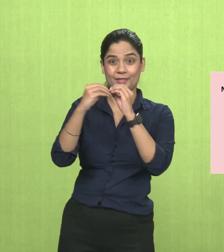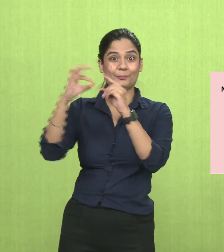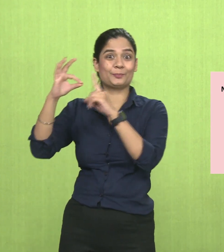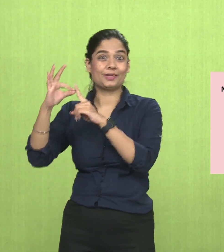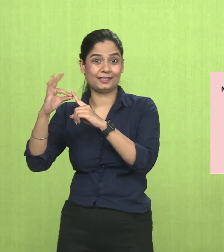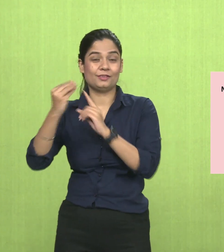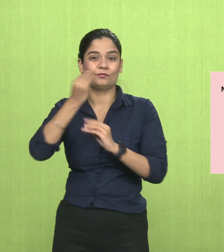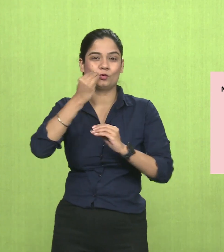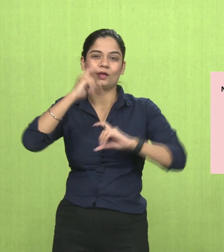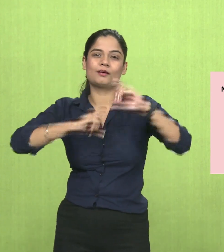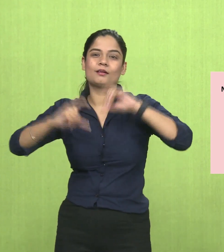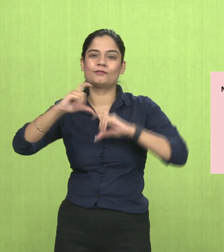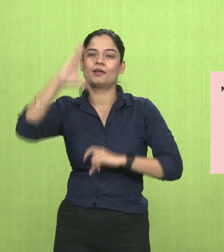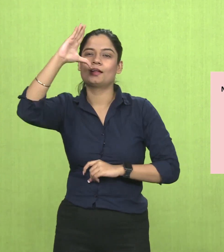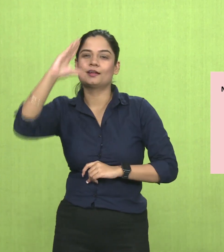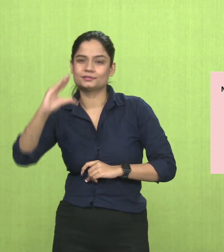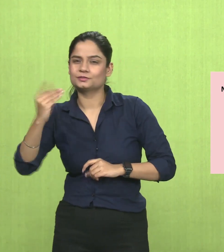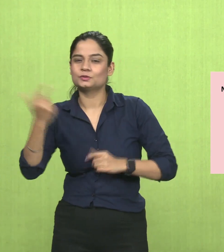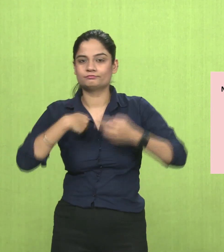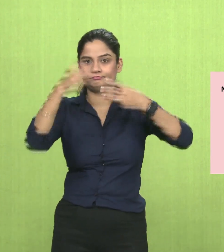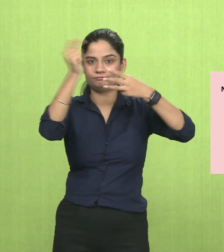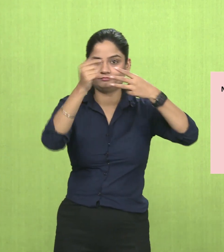Nutrient content for a person having hypertension: